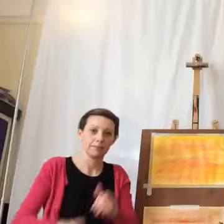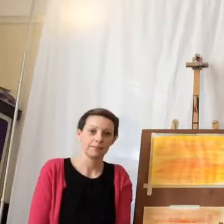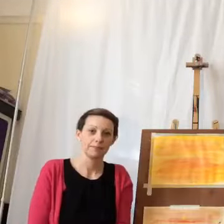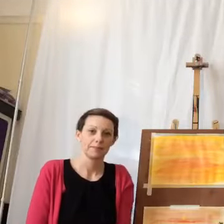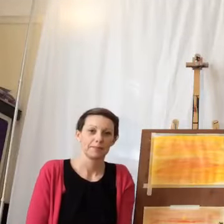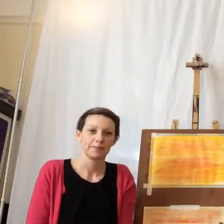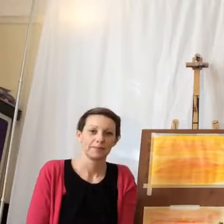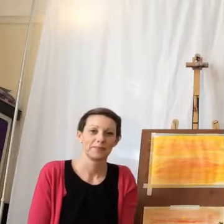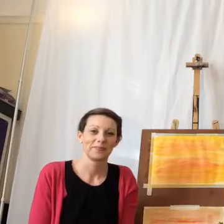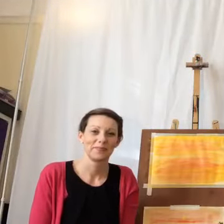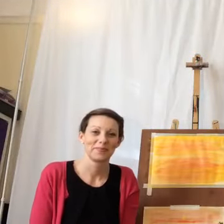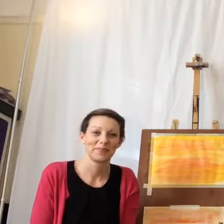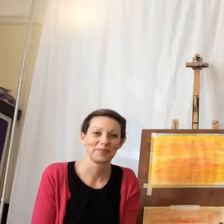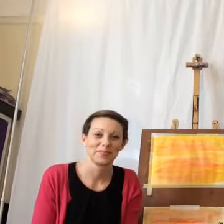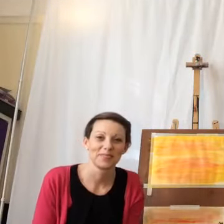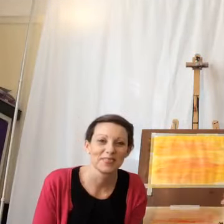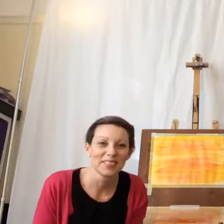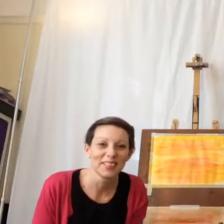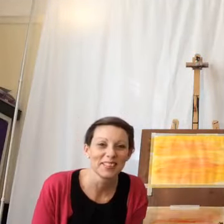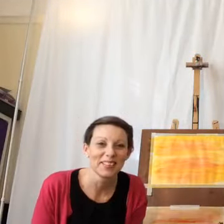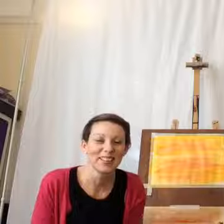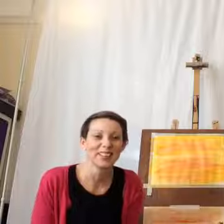mentally the world doesn't work like that for me anyway.